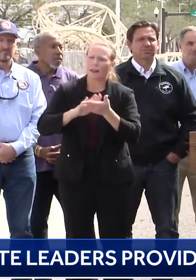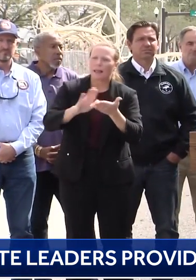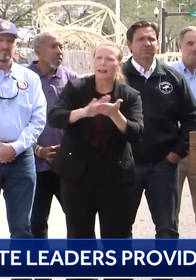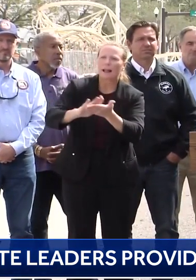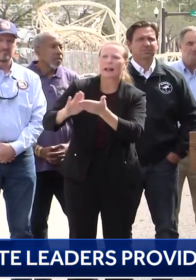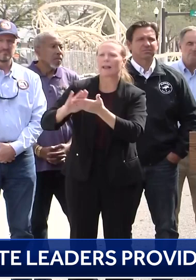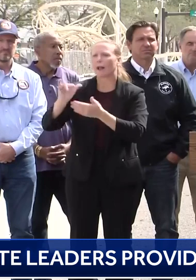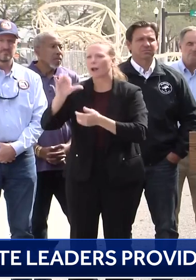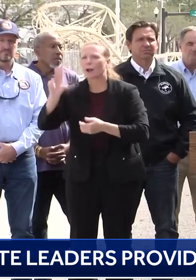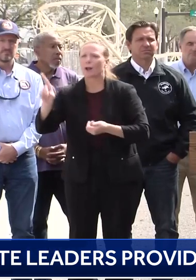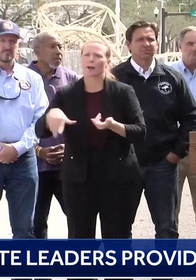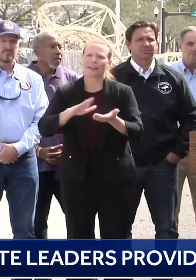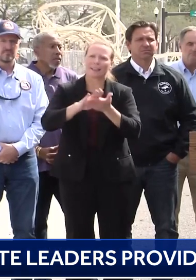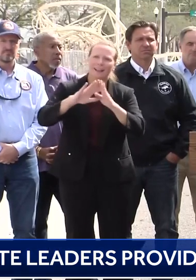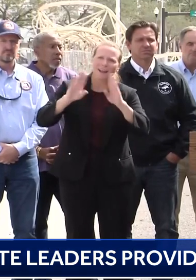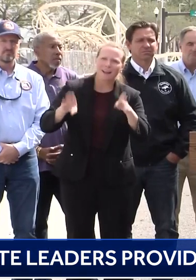yards.